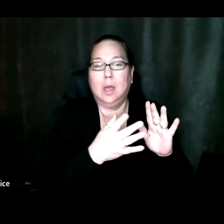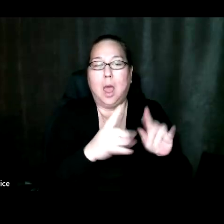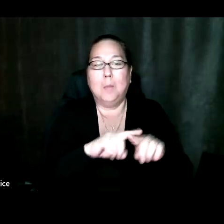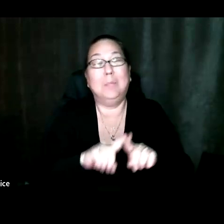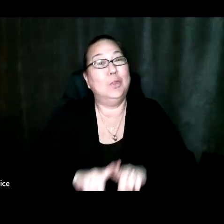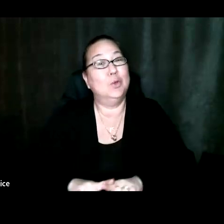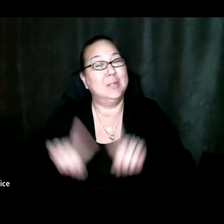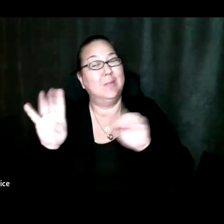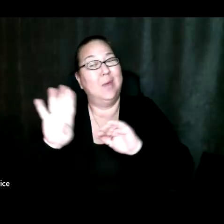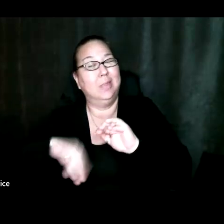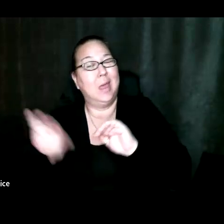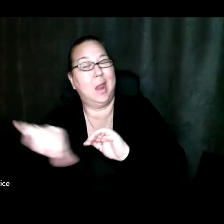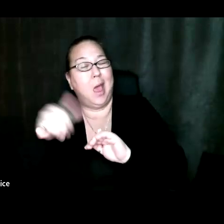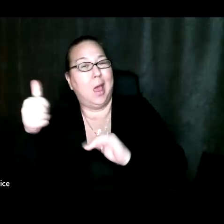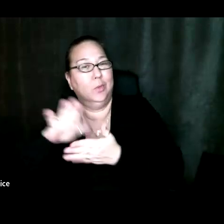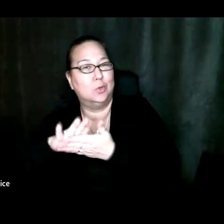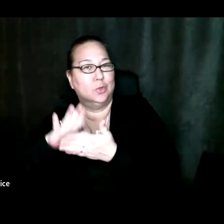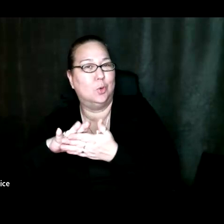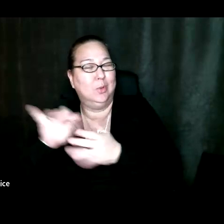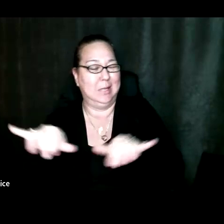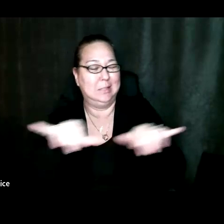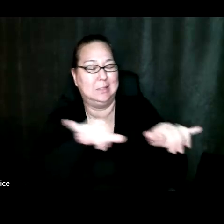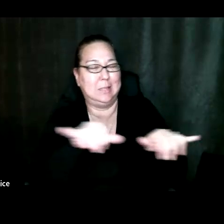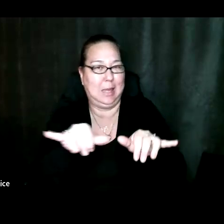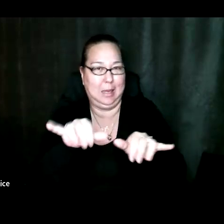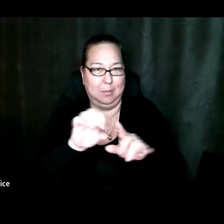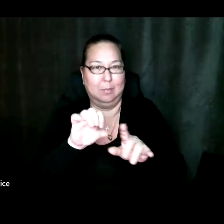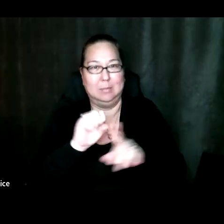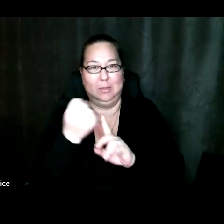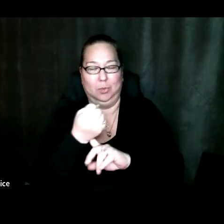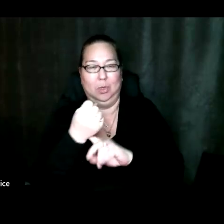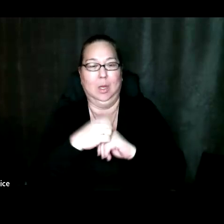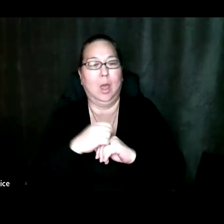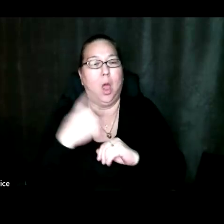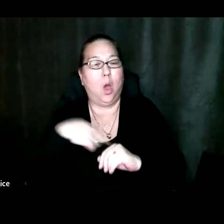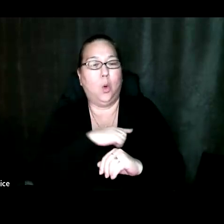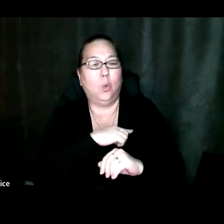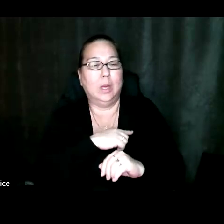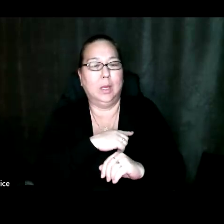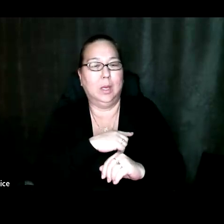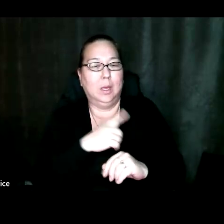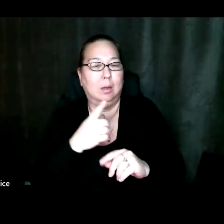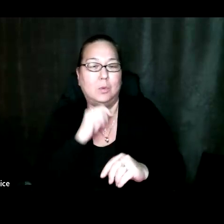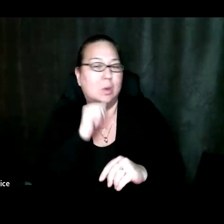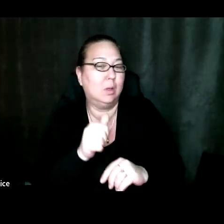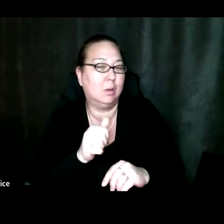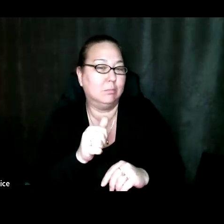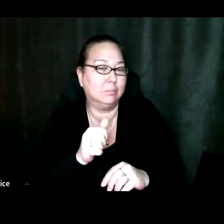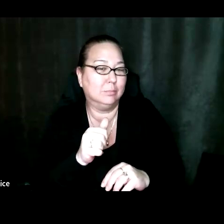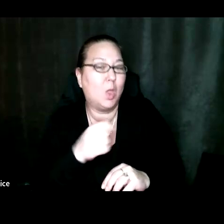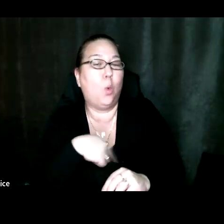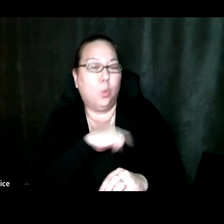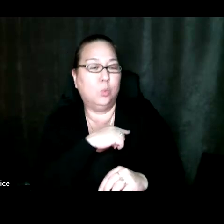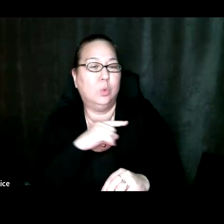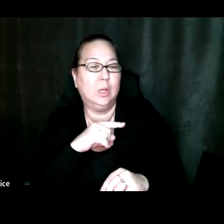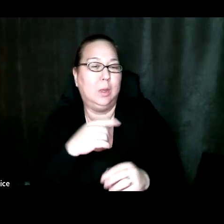circumstance. So we do a comprehensive review if we're going to make any deviation from policy, right? We're going to have a review of